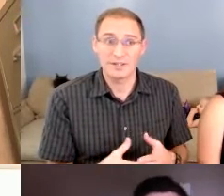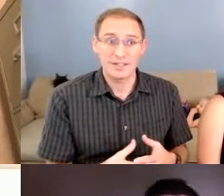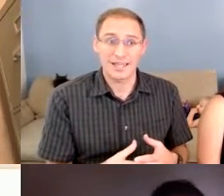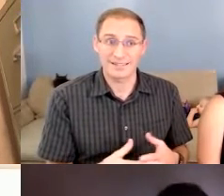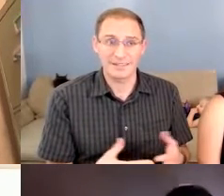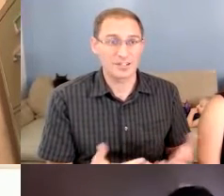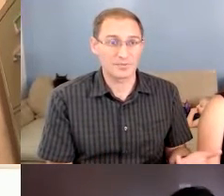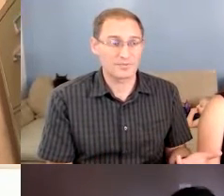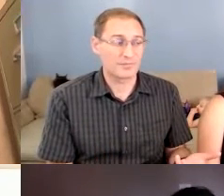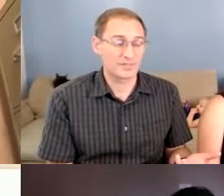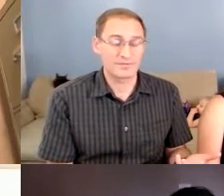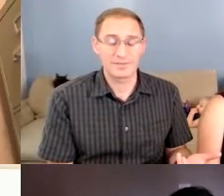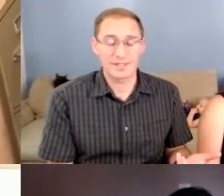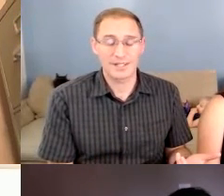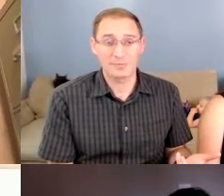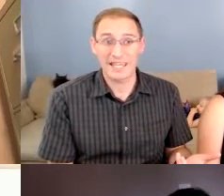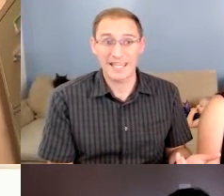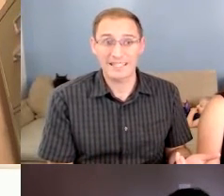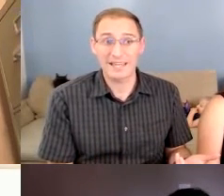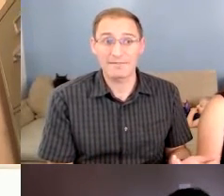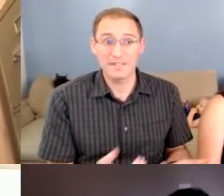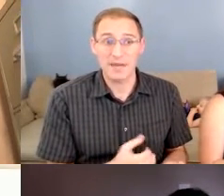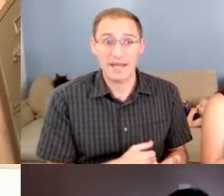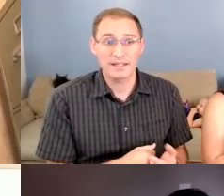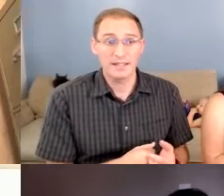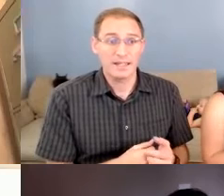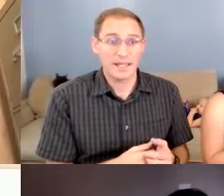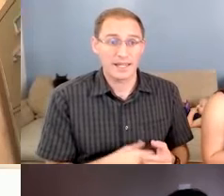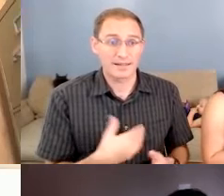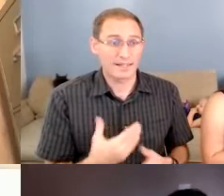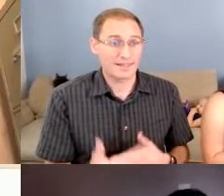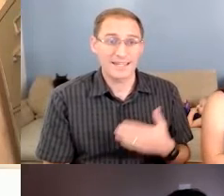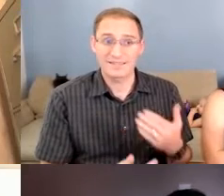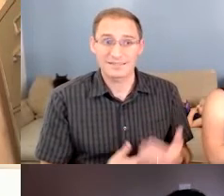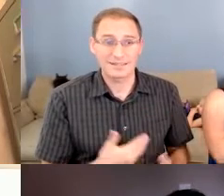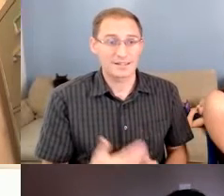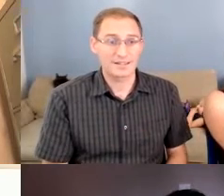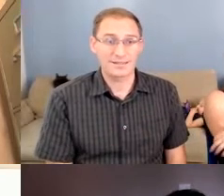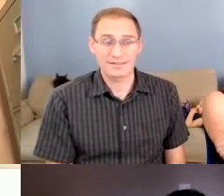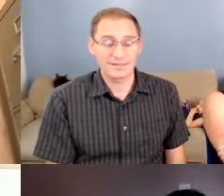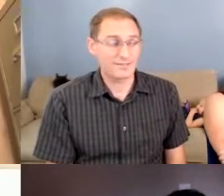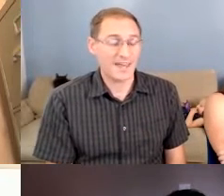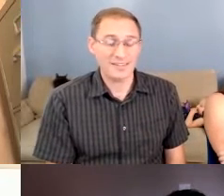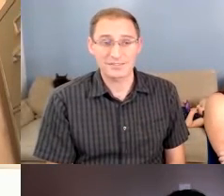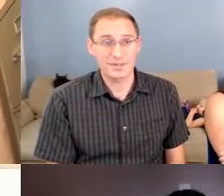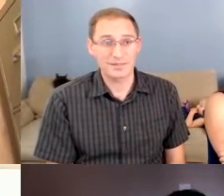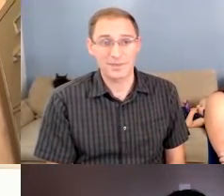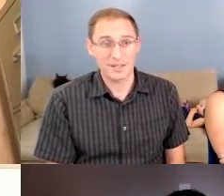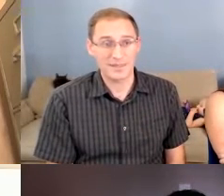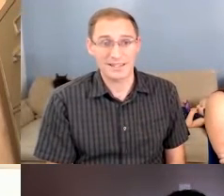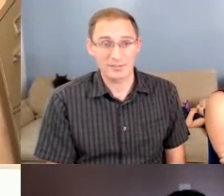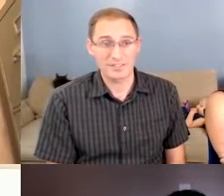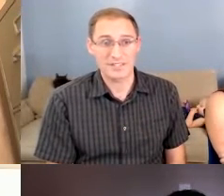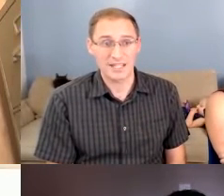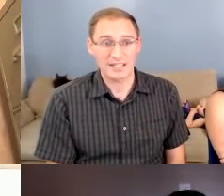know. Mm-hmm. And, when we can get that feedback, and like that is the fastest way to pick